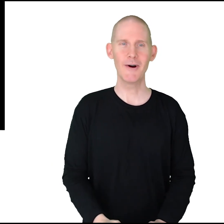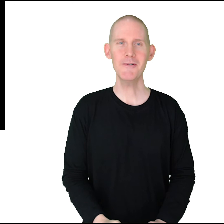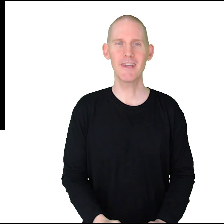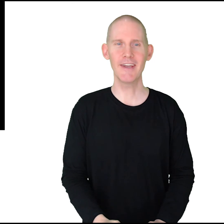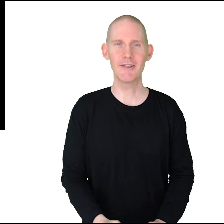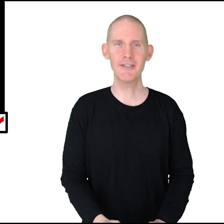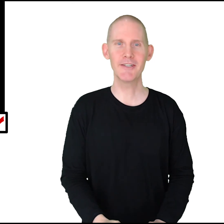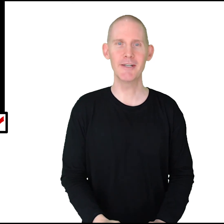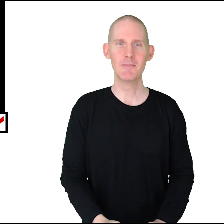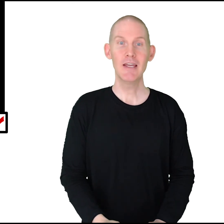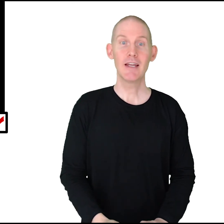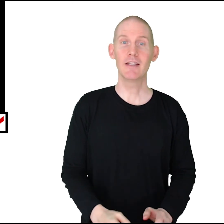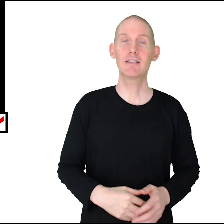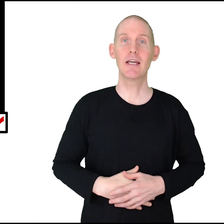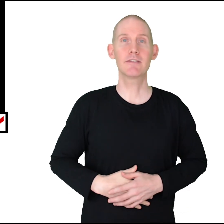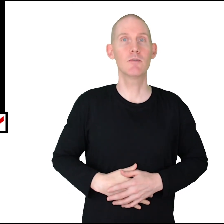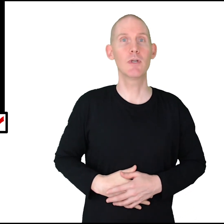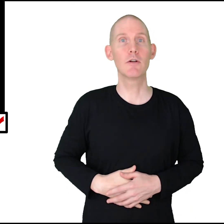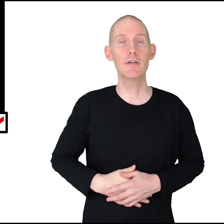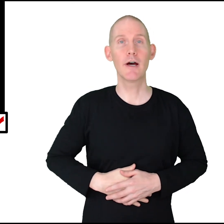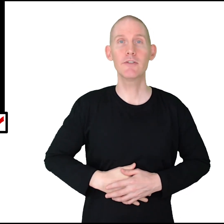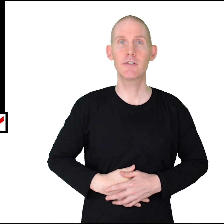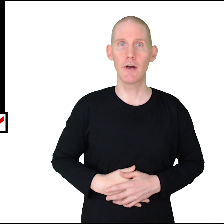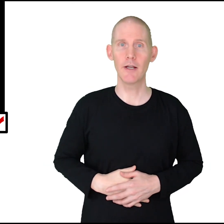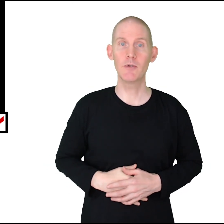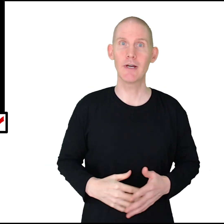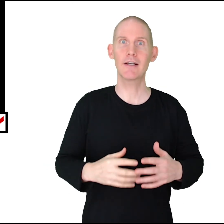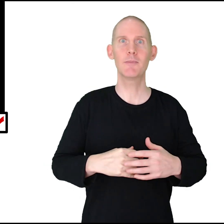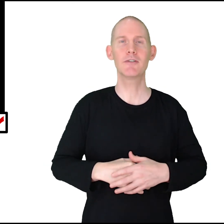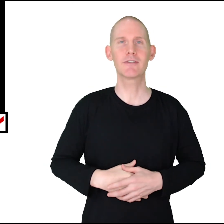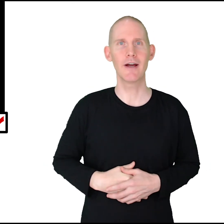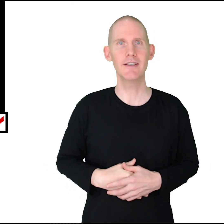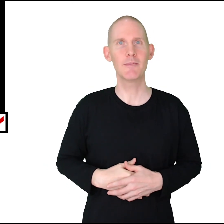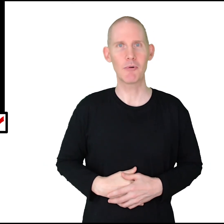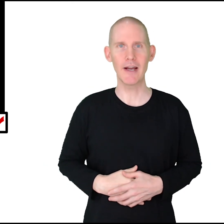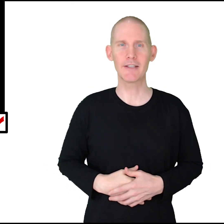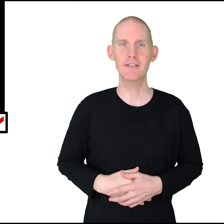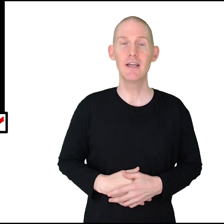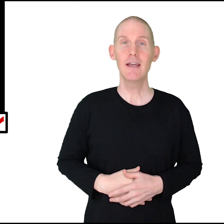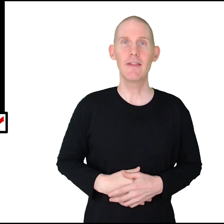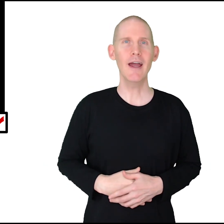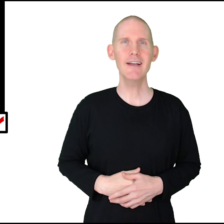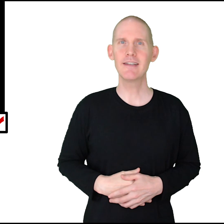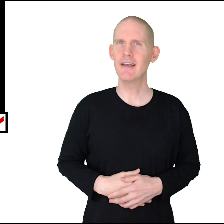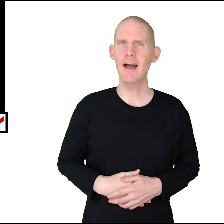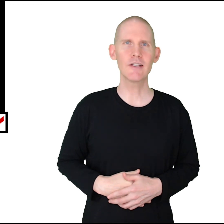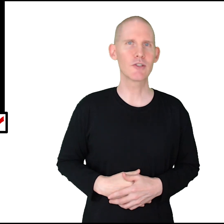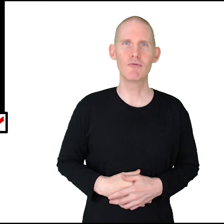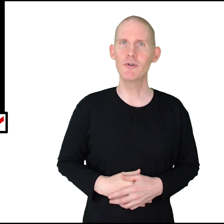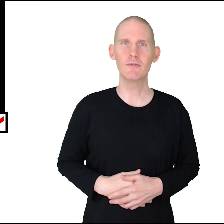Okay, good. In this lesson, we learned how to sign. We talked about signing in practice. That, not true.